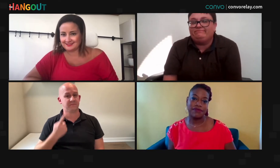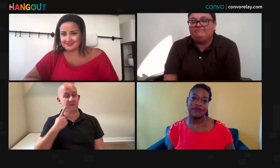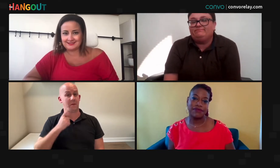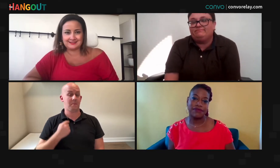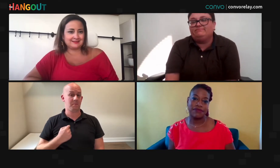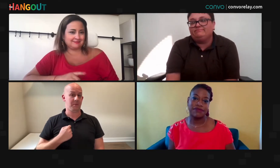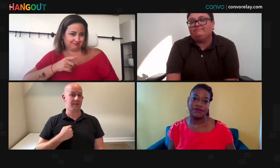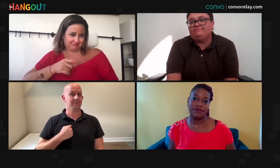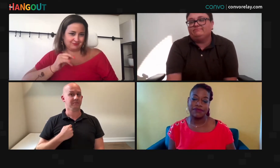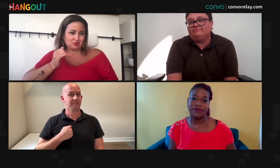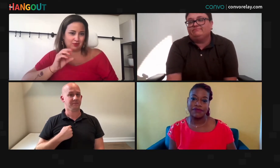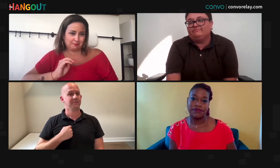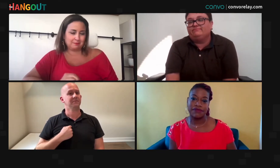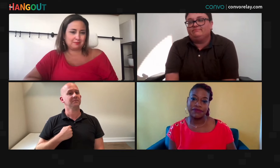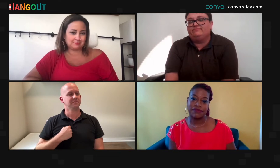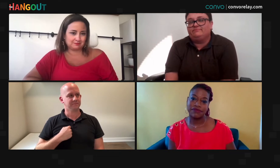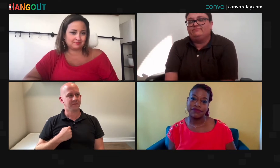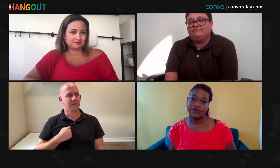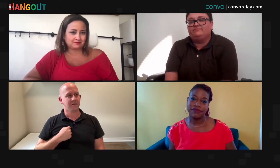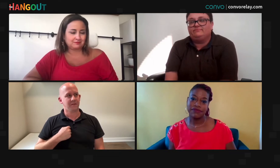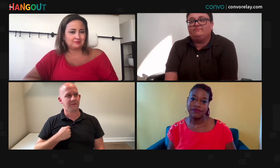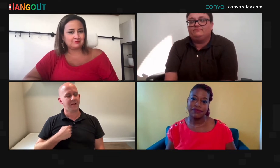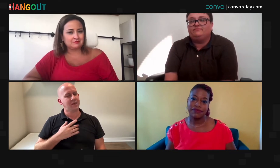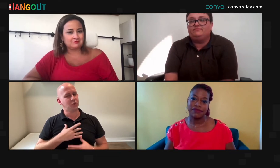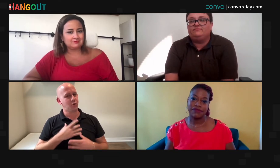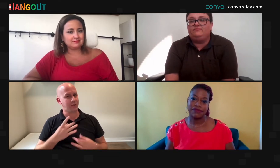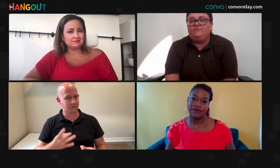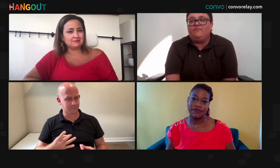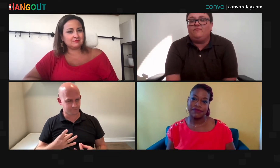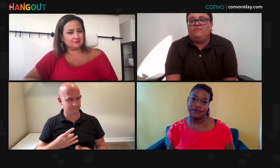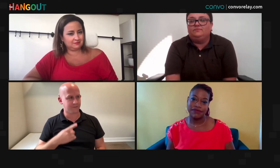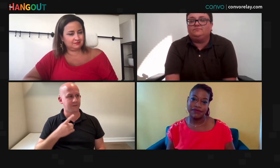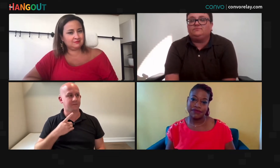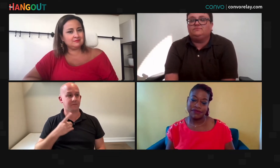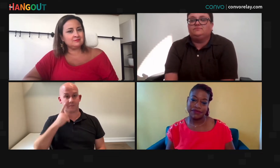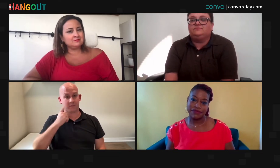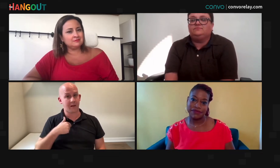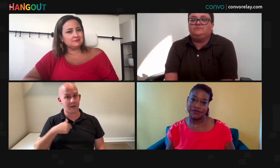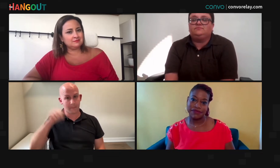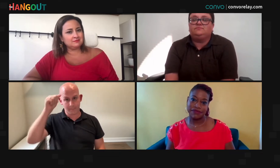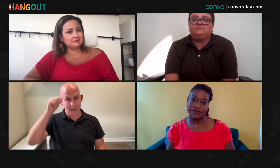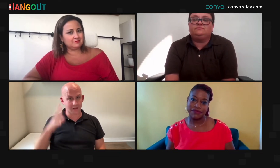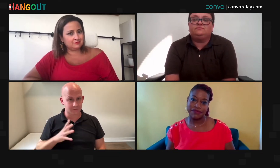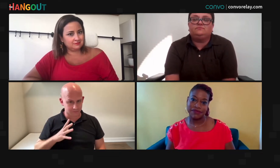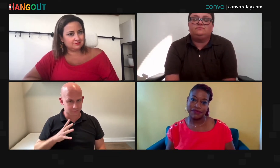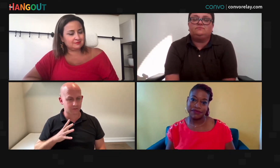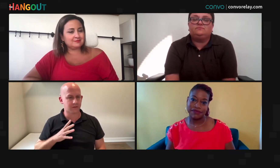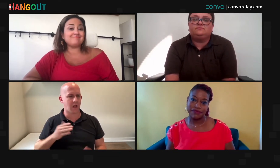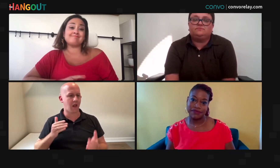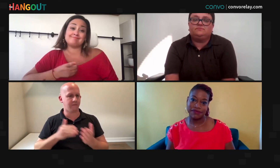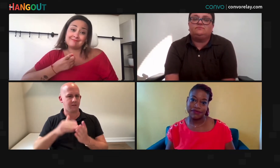disorders or issues to go to therapy. Go ahead, Jerome. And this is Jerome. It's really interesting because I am a